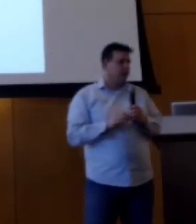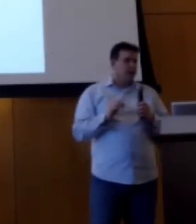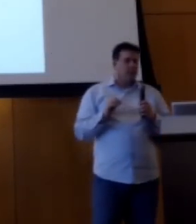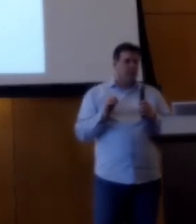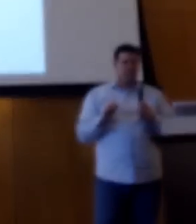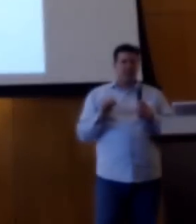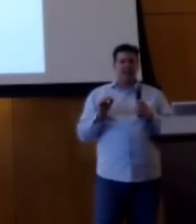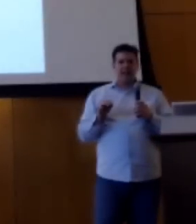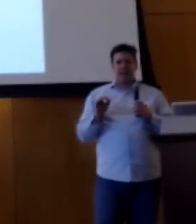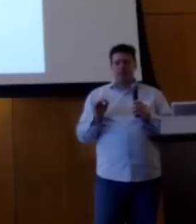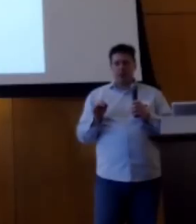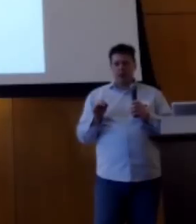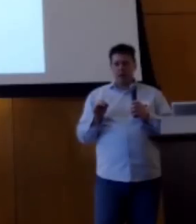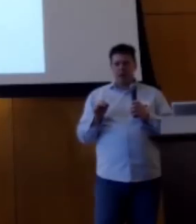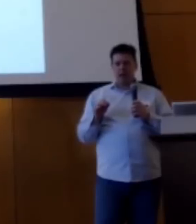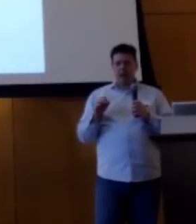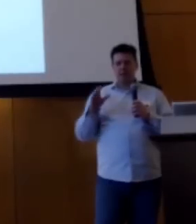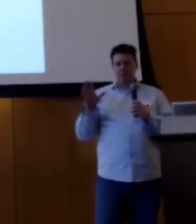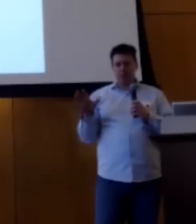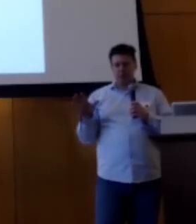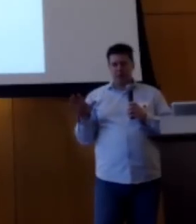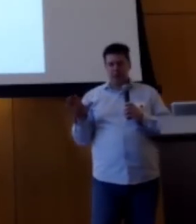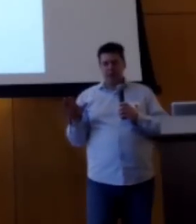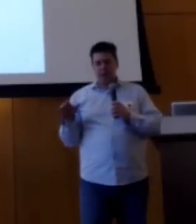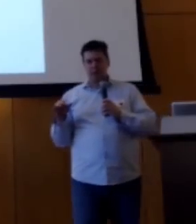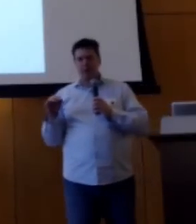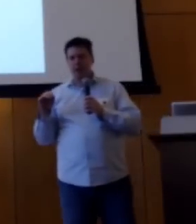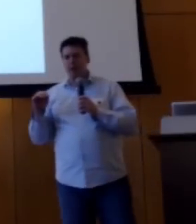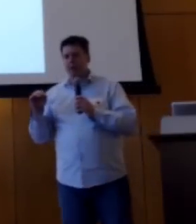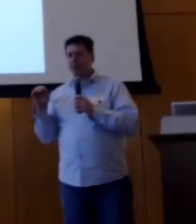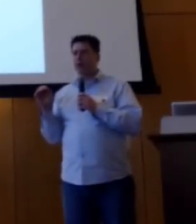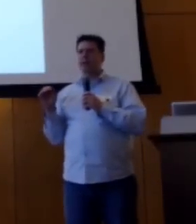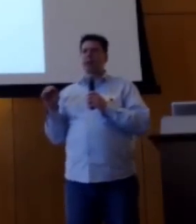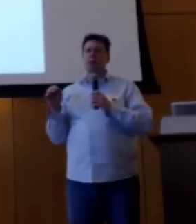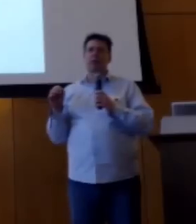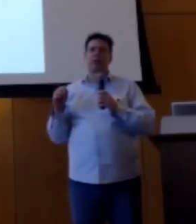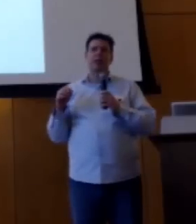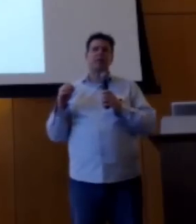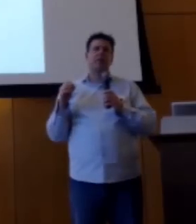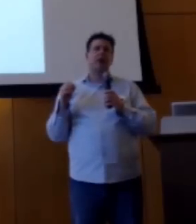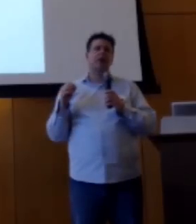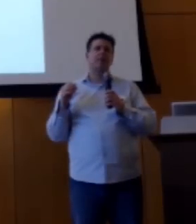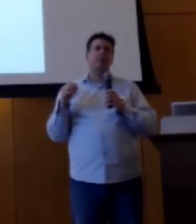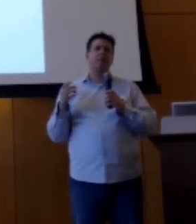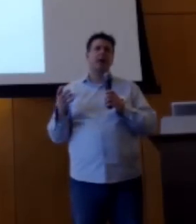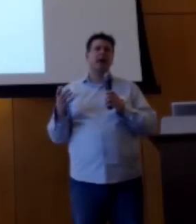1593, actually it was published in 1593, the man Yebra, the monk